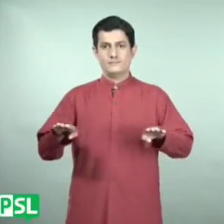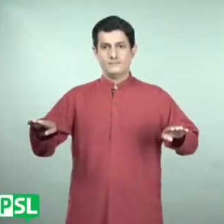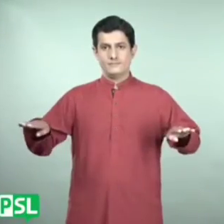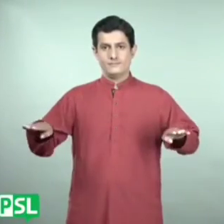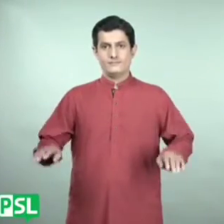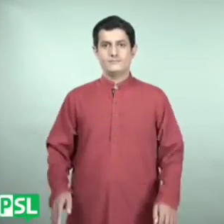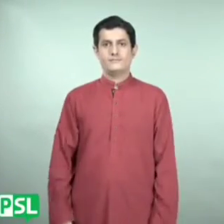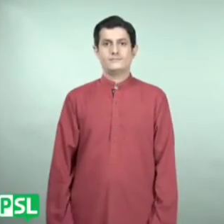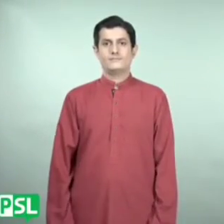table,